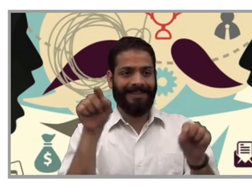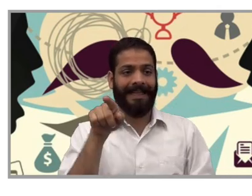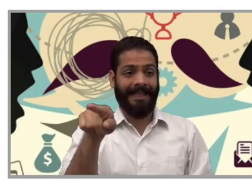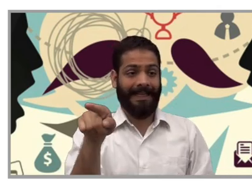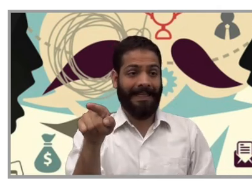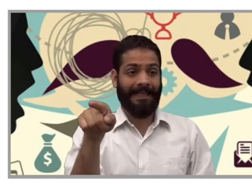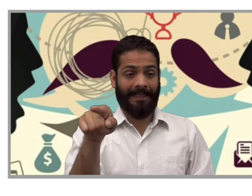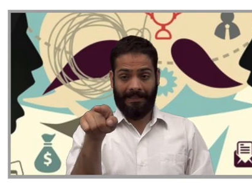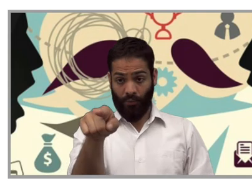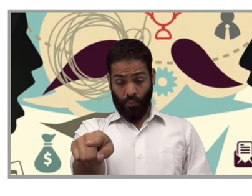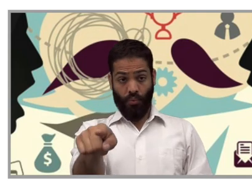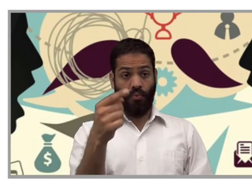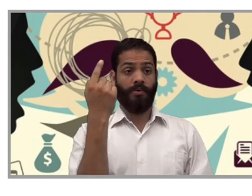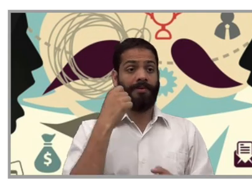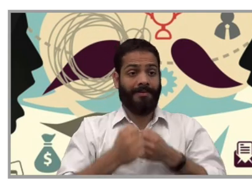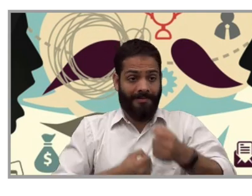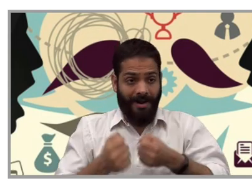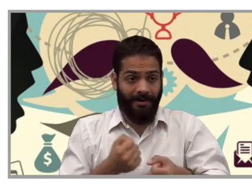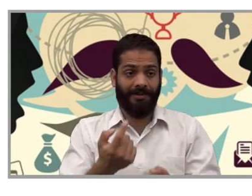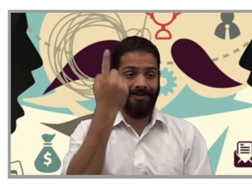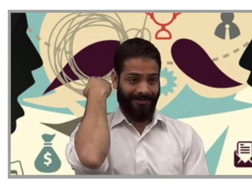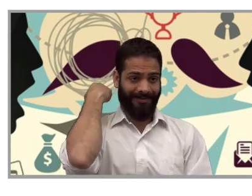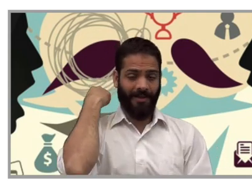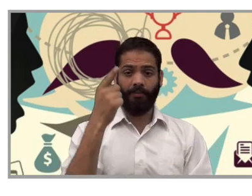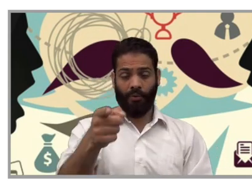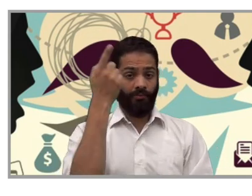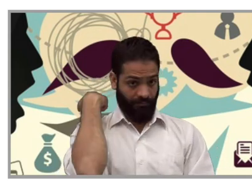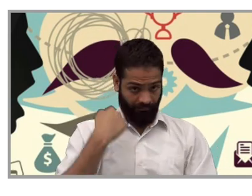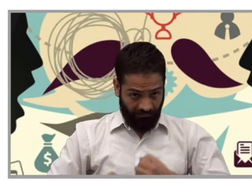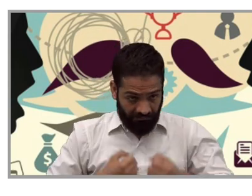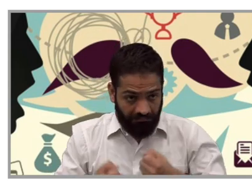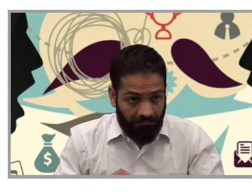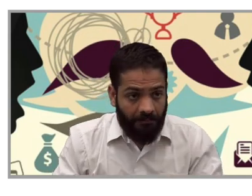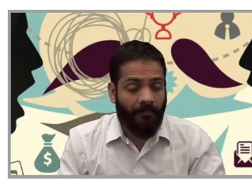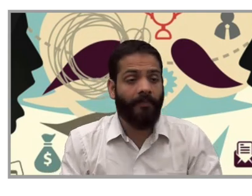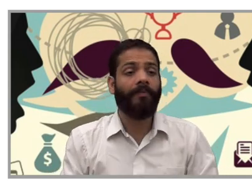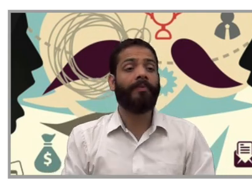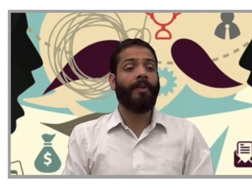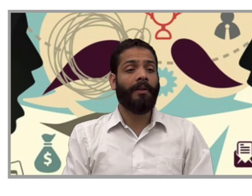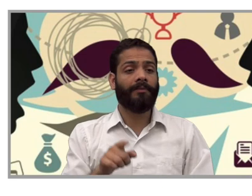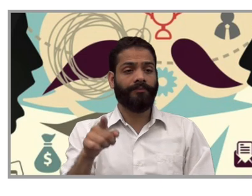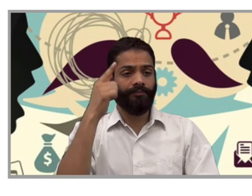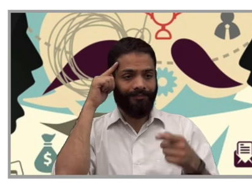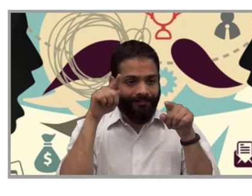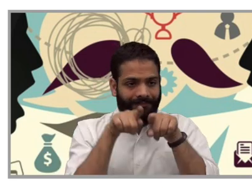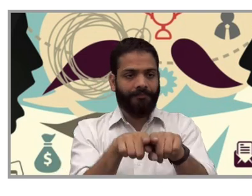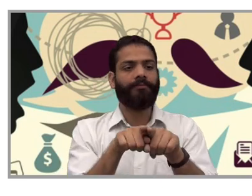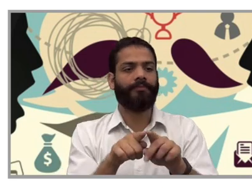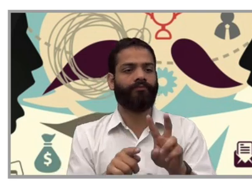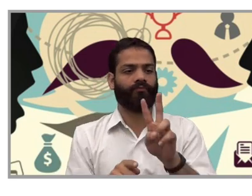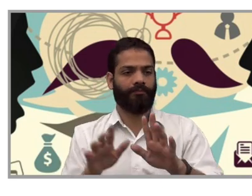For example, yesterday you ran,